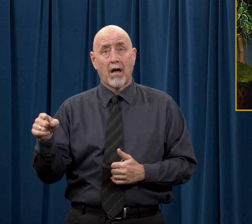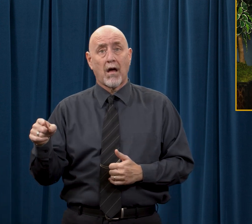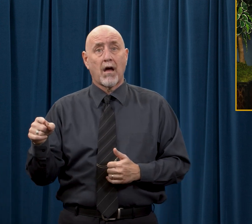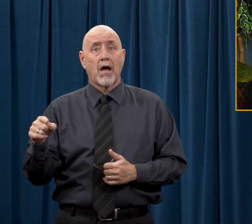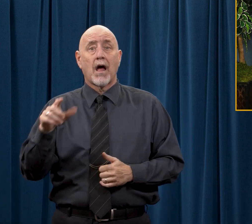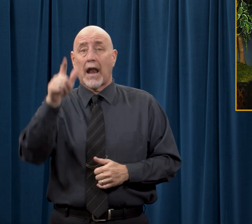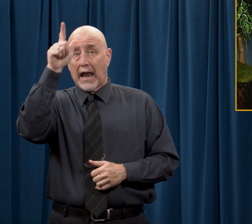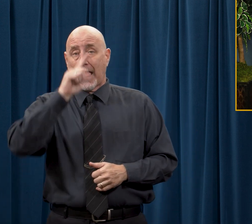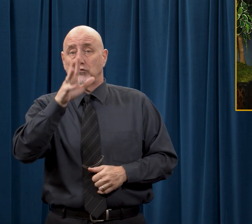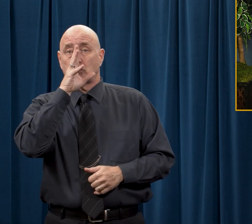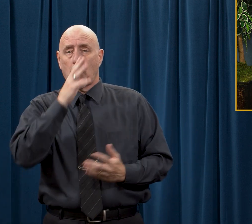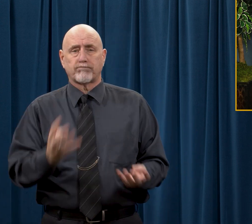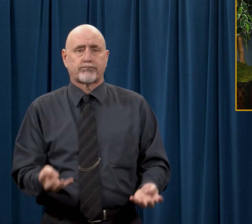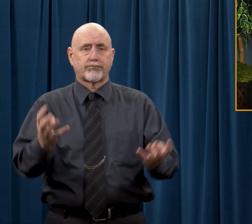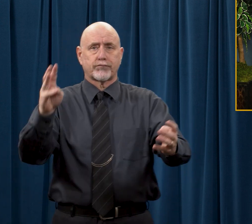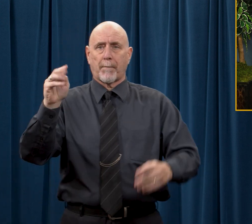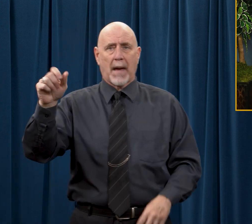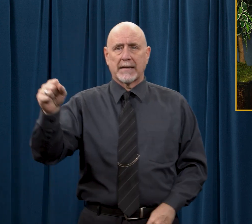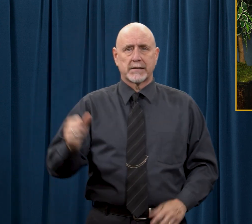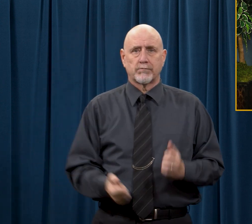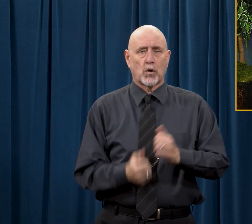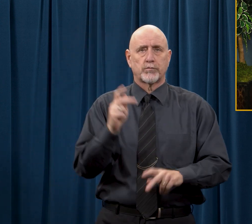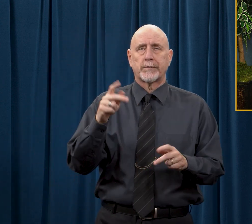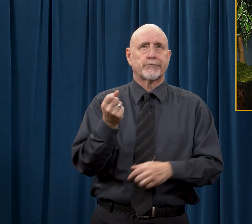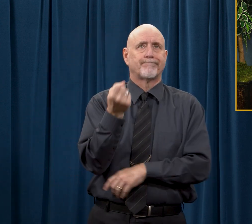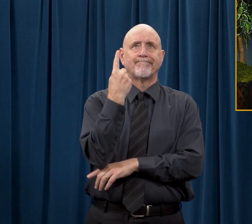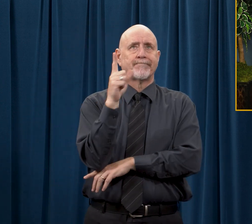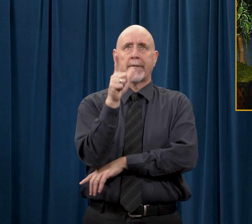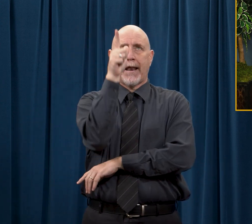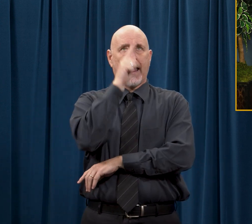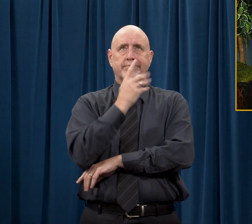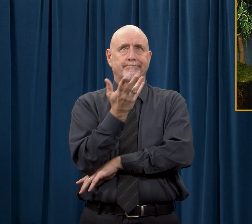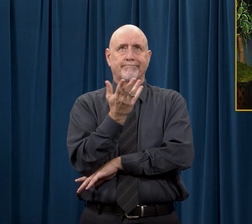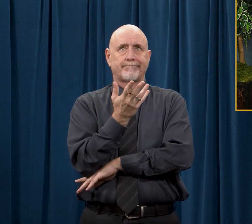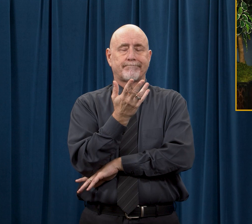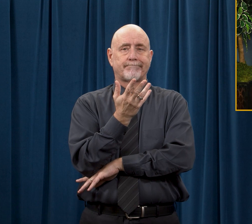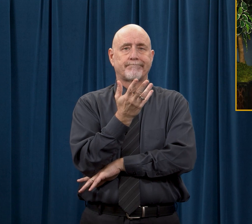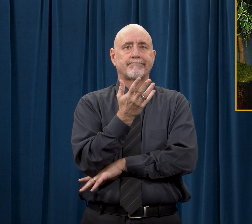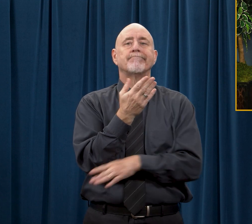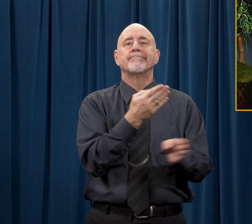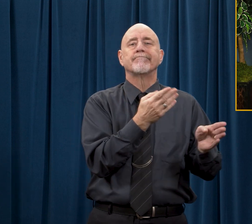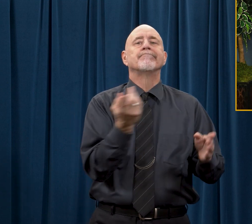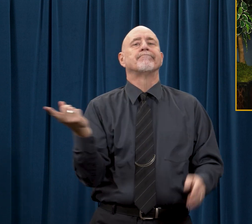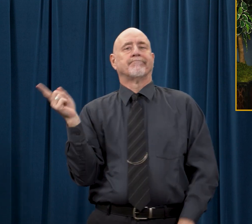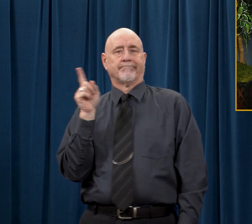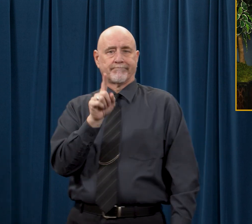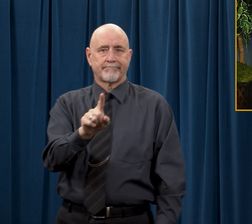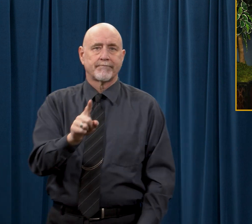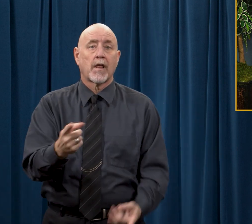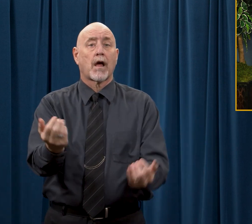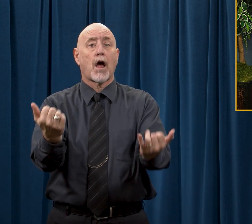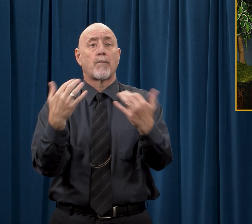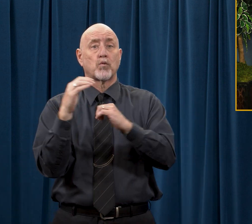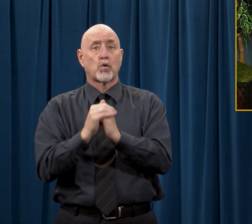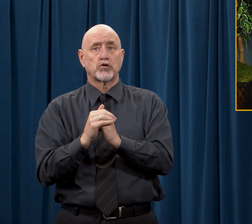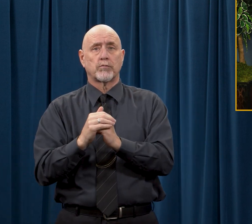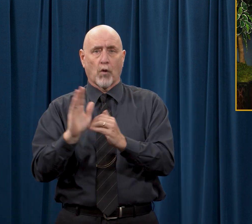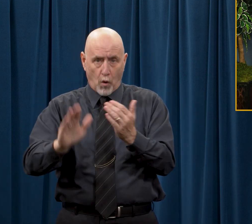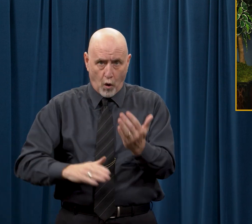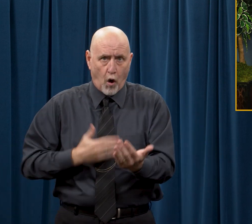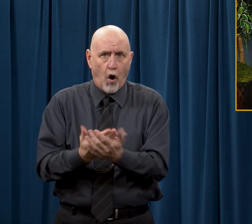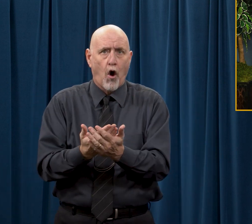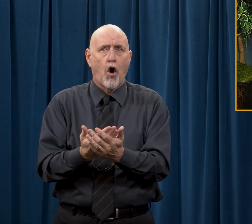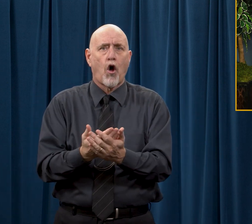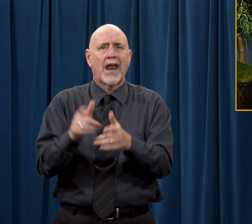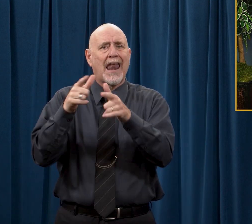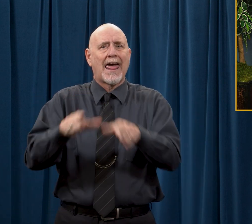of having Mass in Latin, which most of the people did not know or understand, they would come to worship and